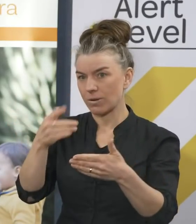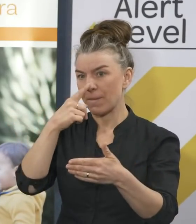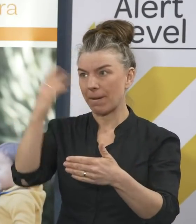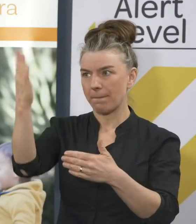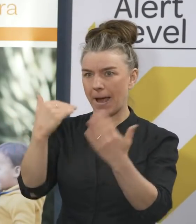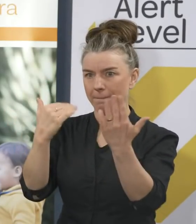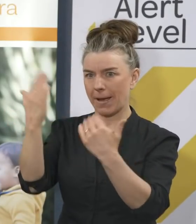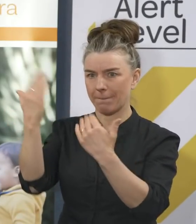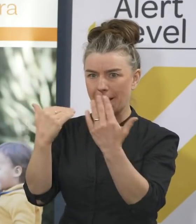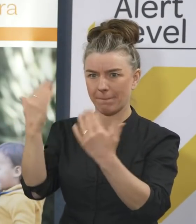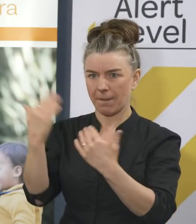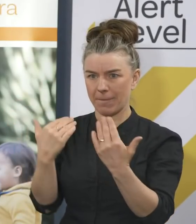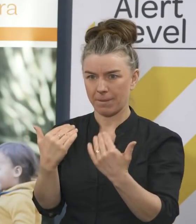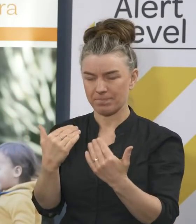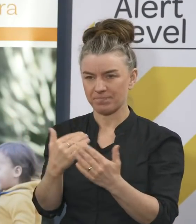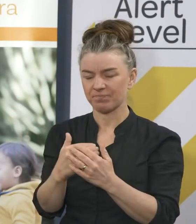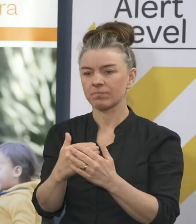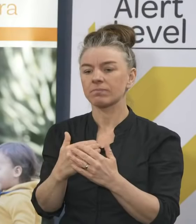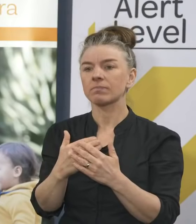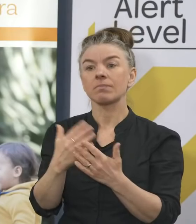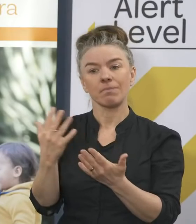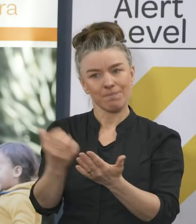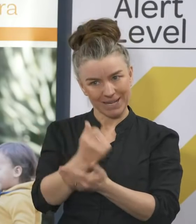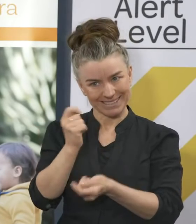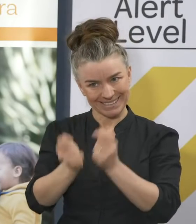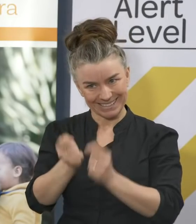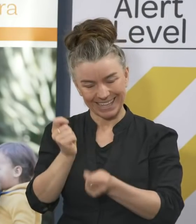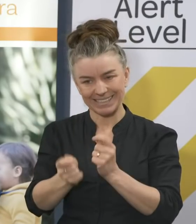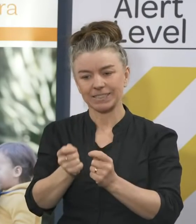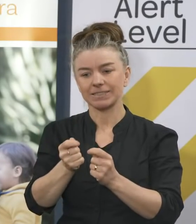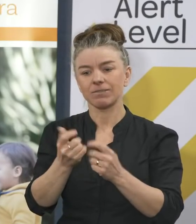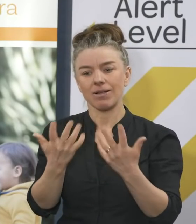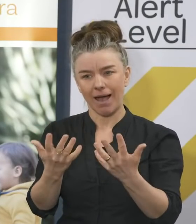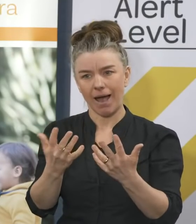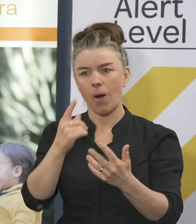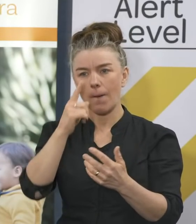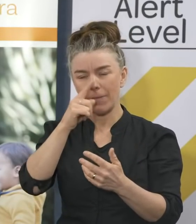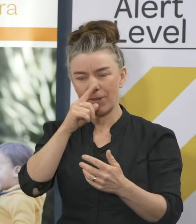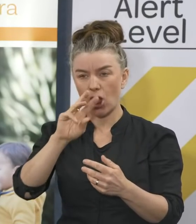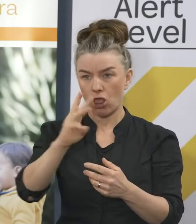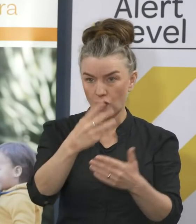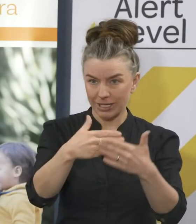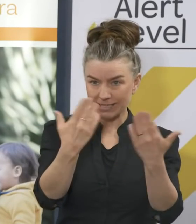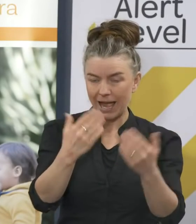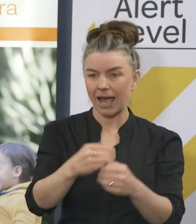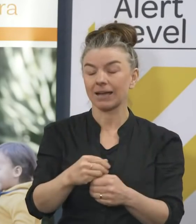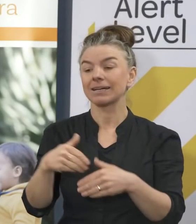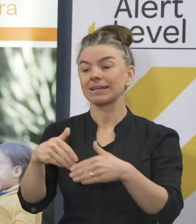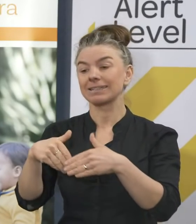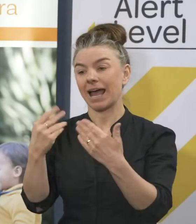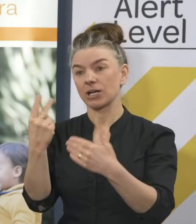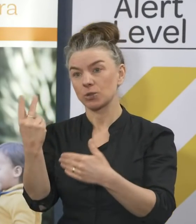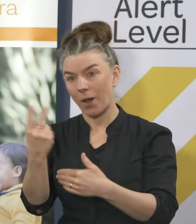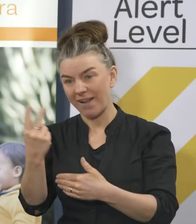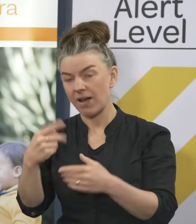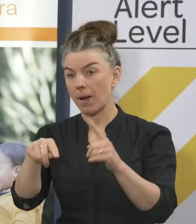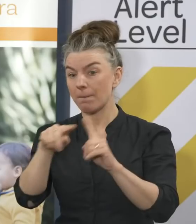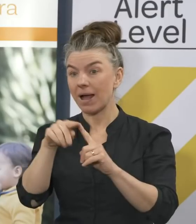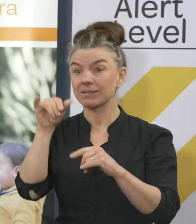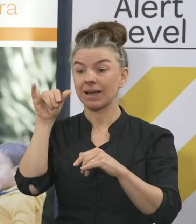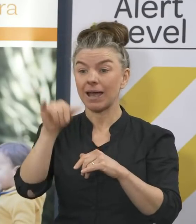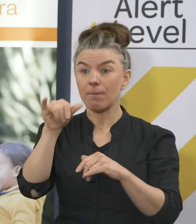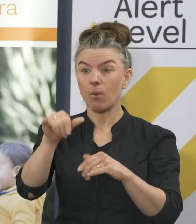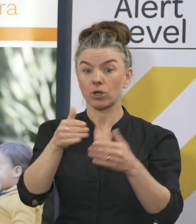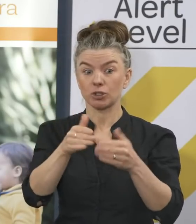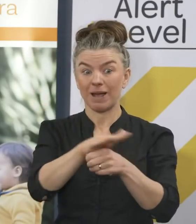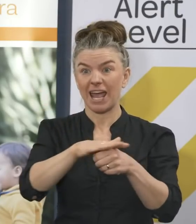with the introduction of the mandatory testing for those in isolation, managed isolation, as well as surveillance testing around the